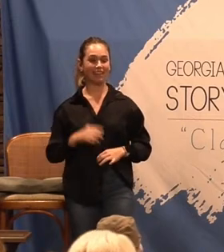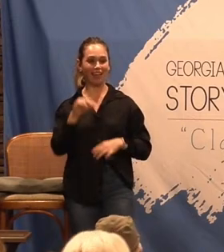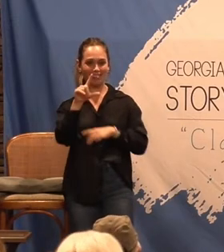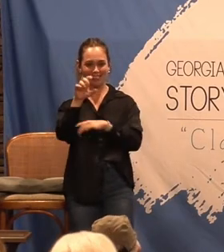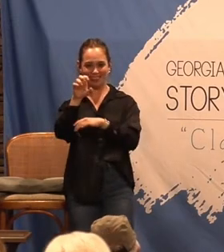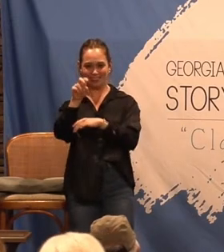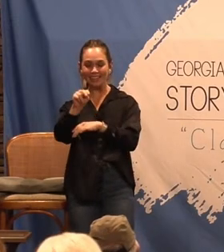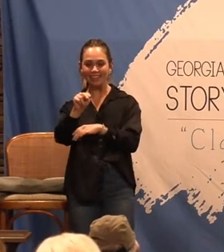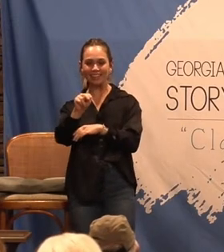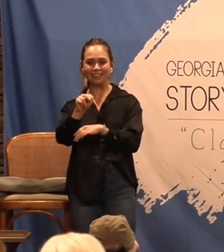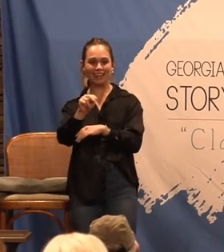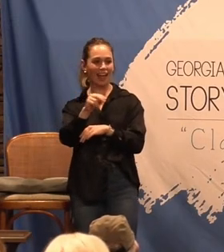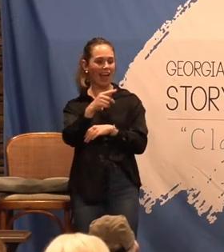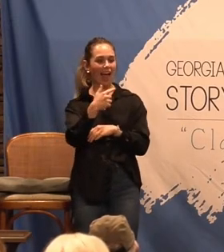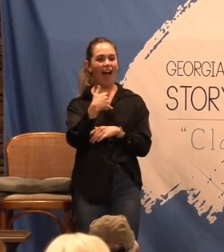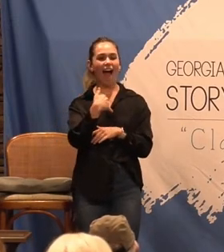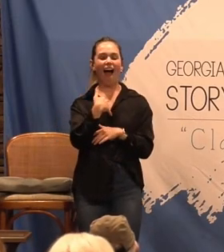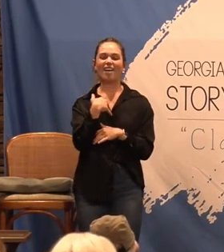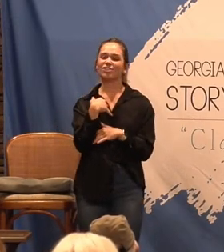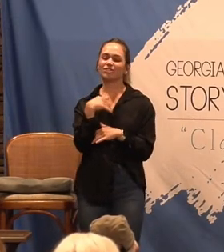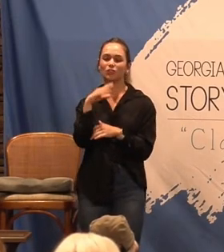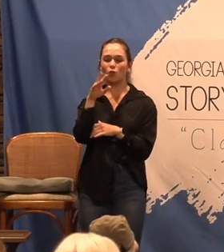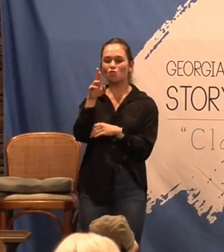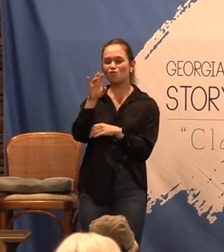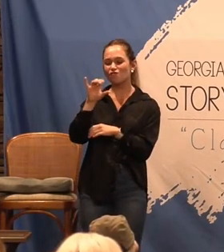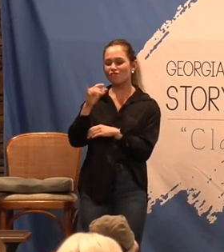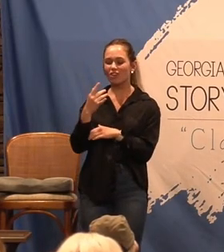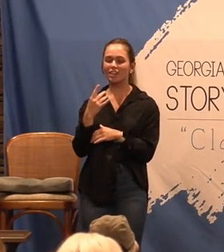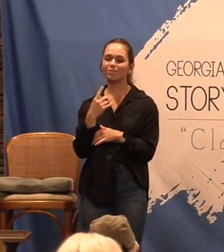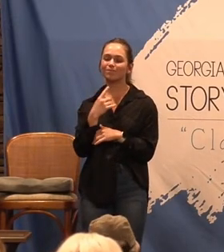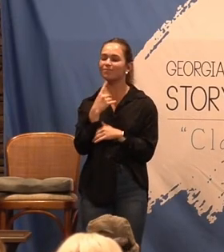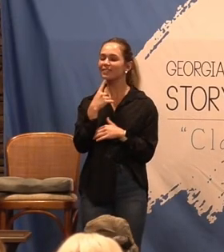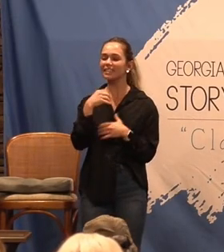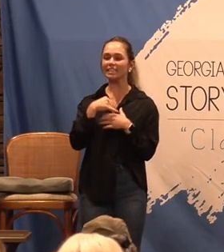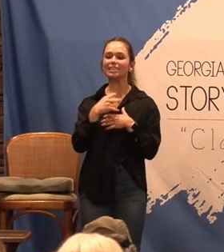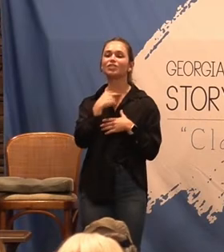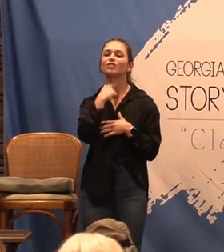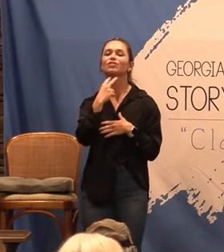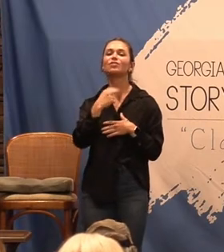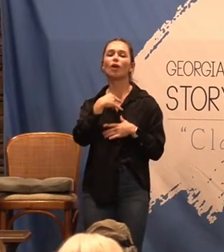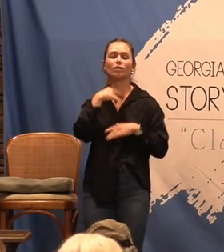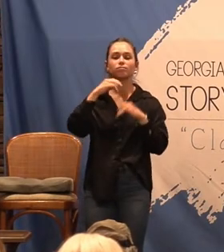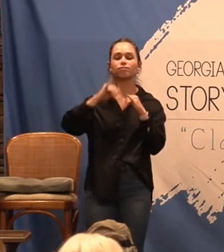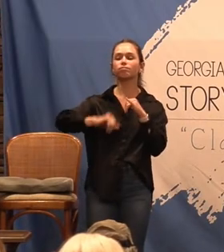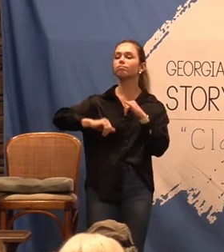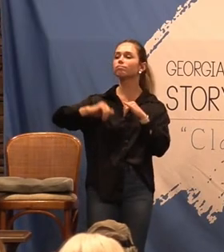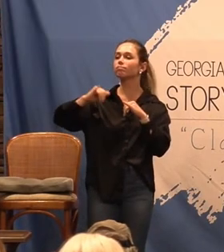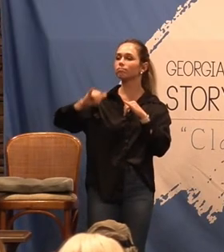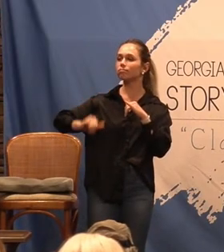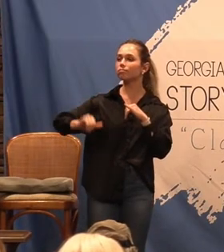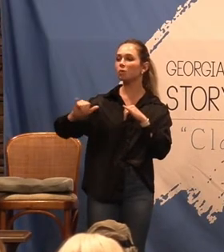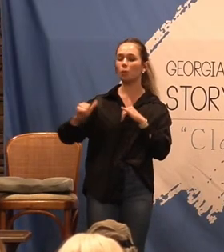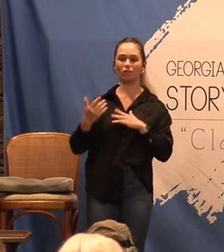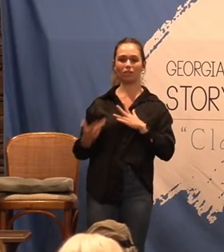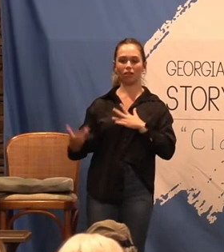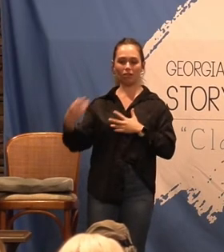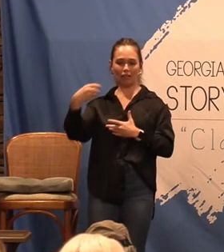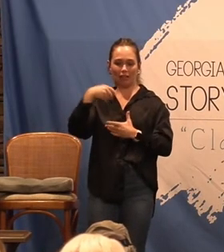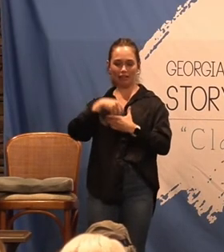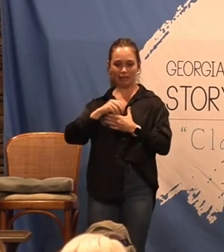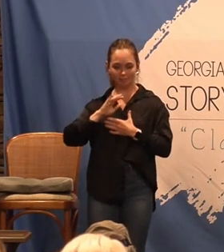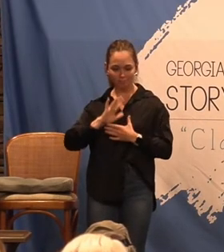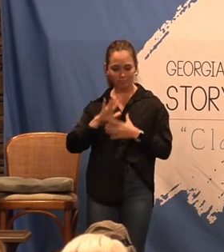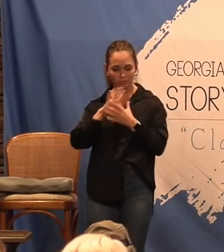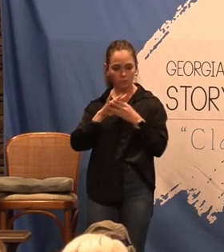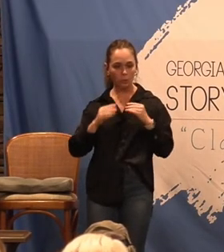Len has a richness to his voice and a cadence to his telling. When you are in the midst of one of